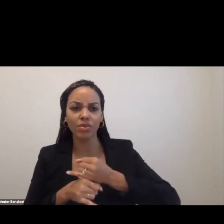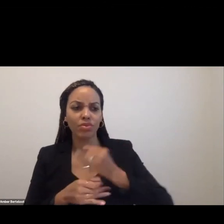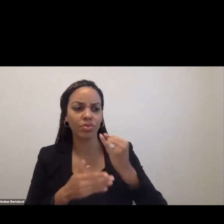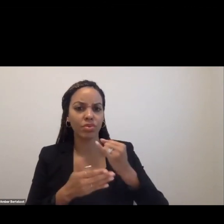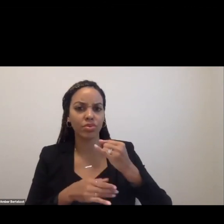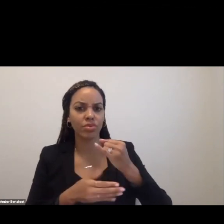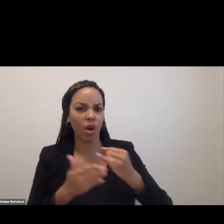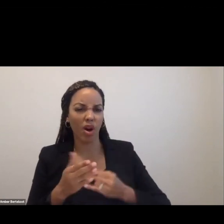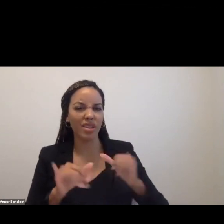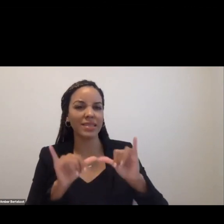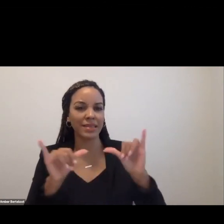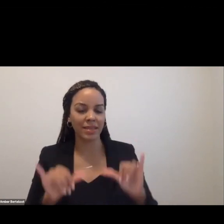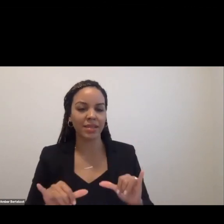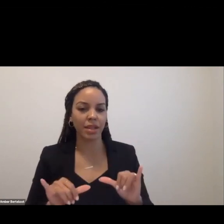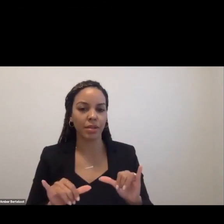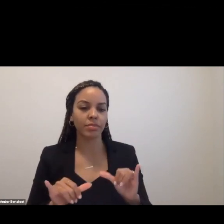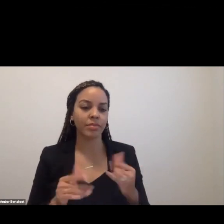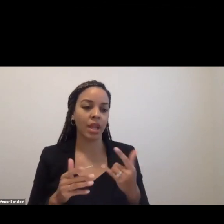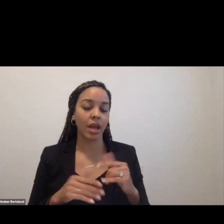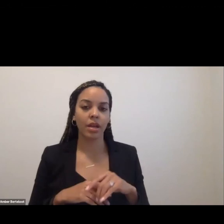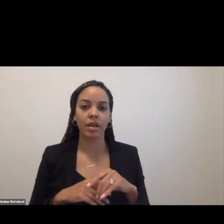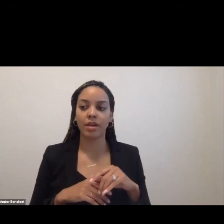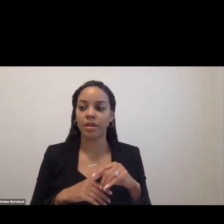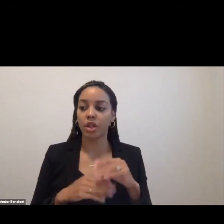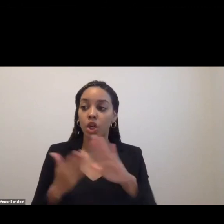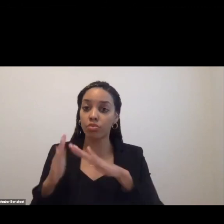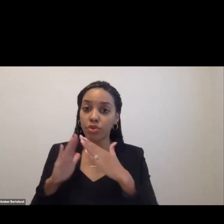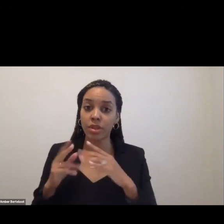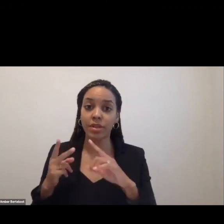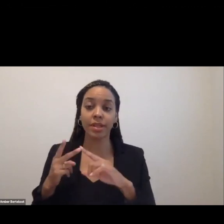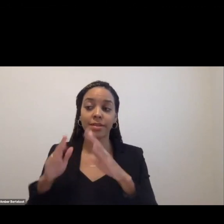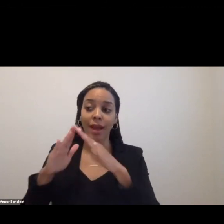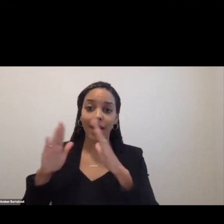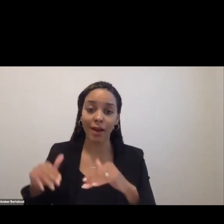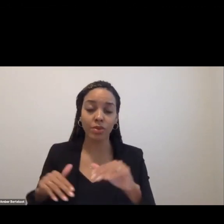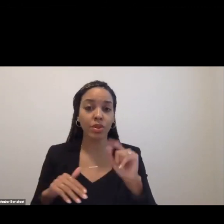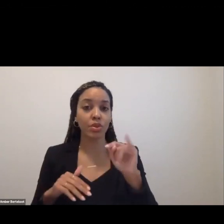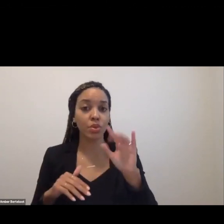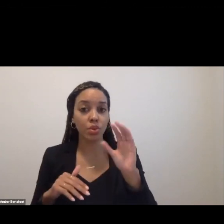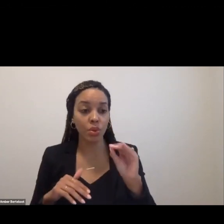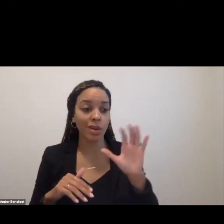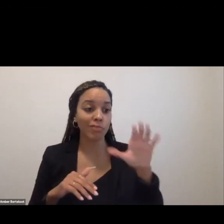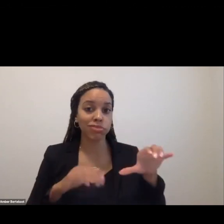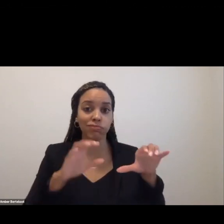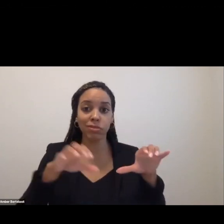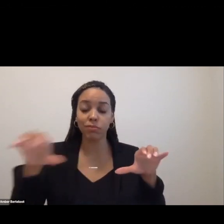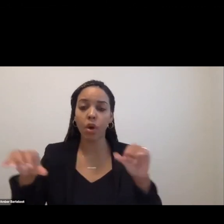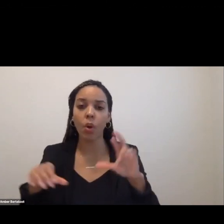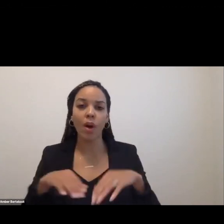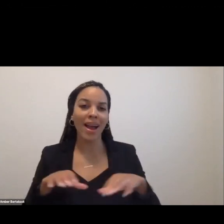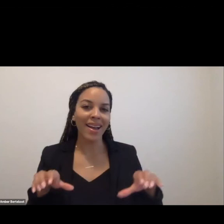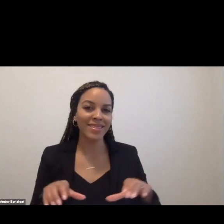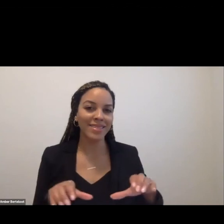system as artistic communities, artist houses, studio complexes, or activities